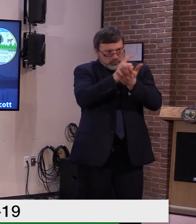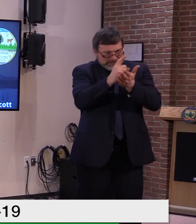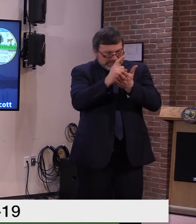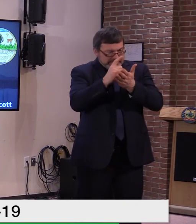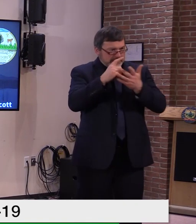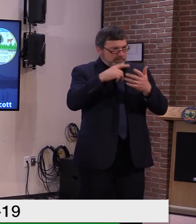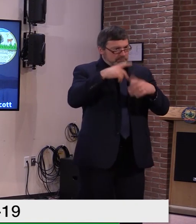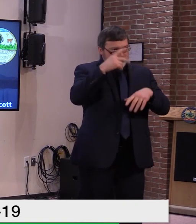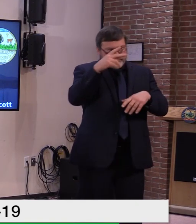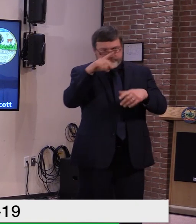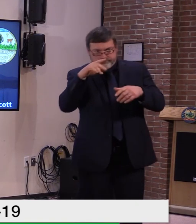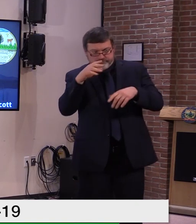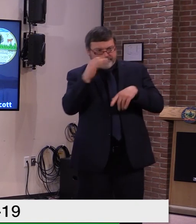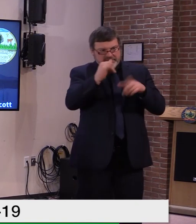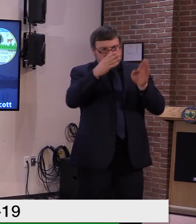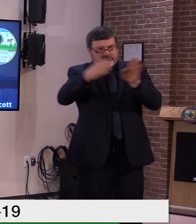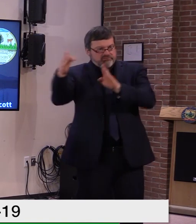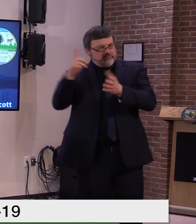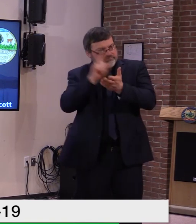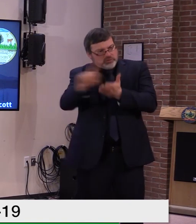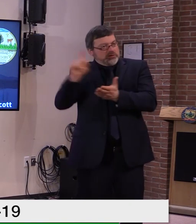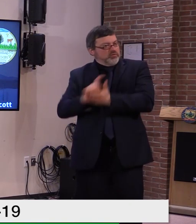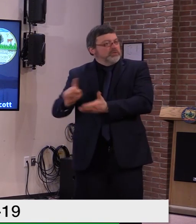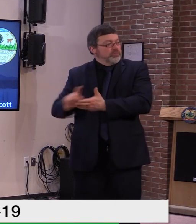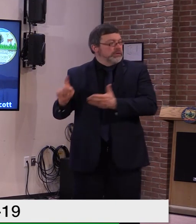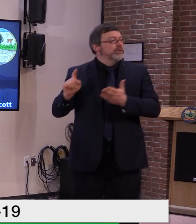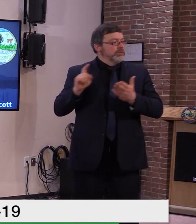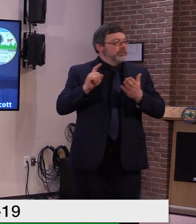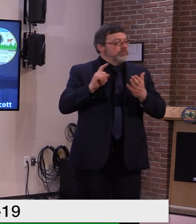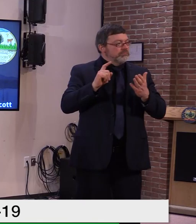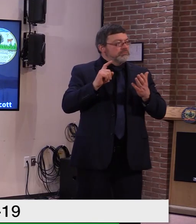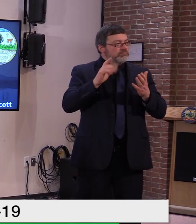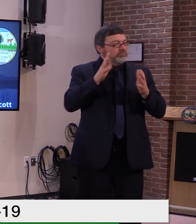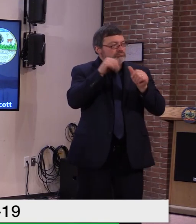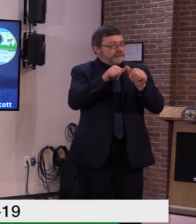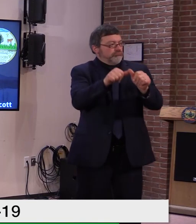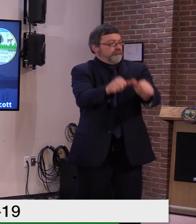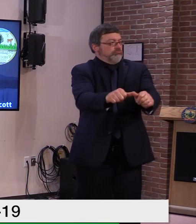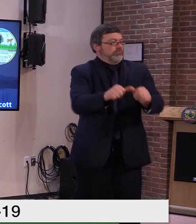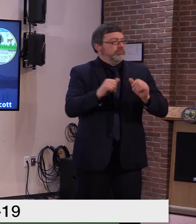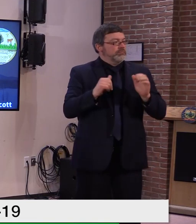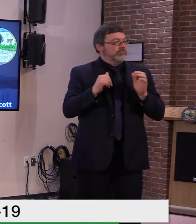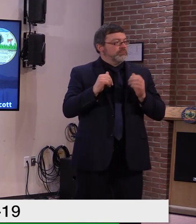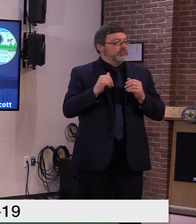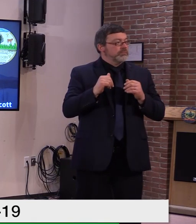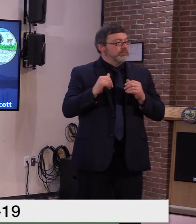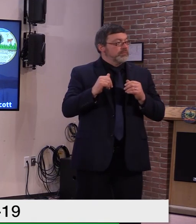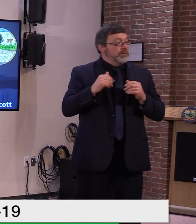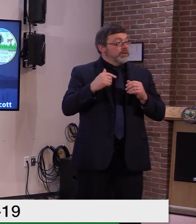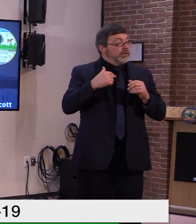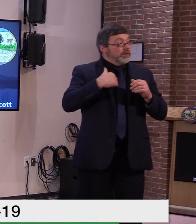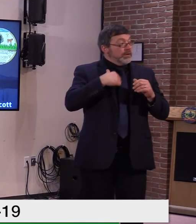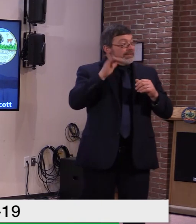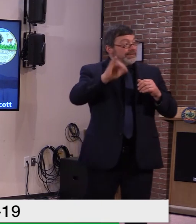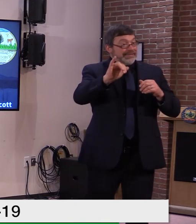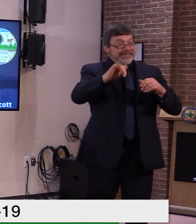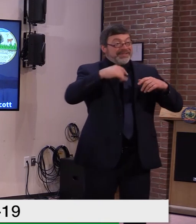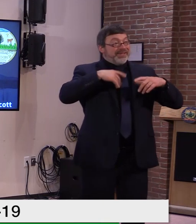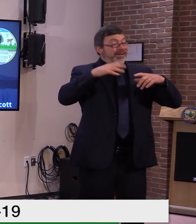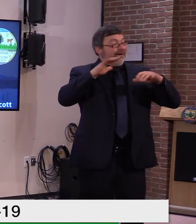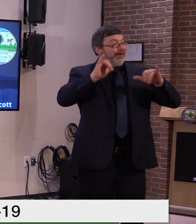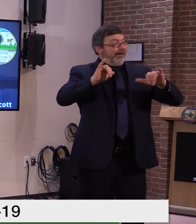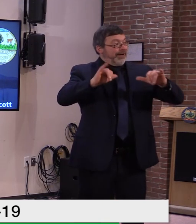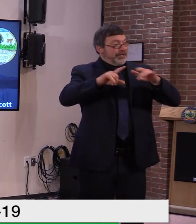clinics for that facility for Sunday will continue. This is developing, but I did want to give you an